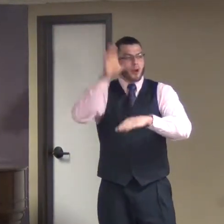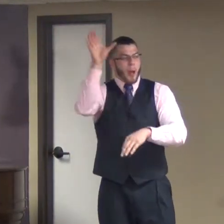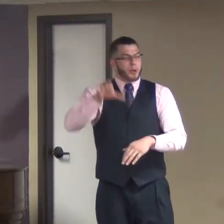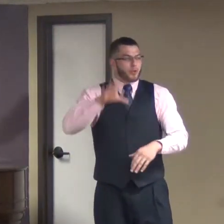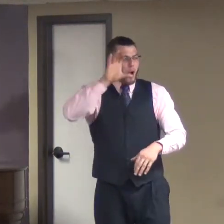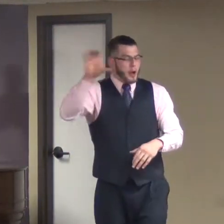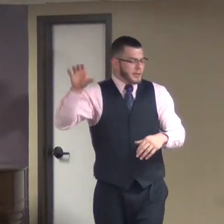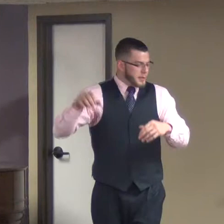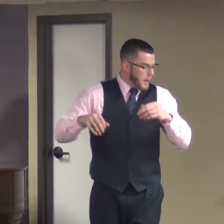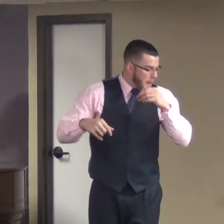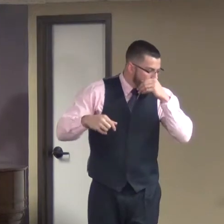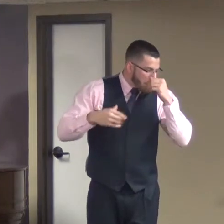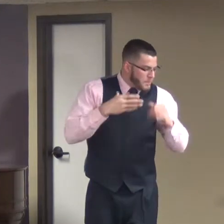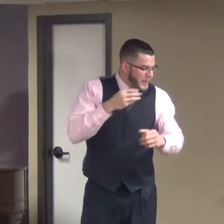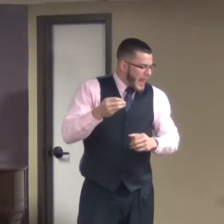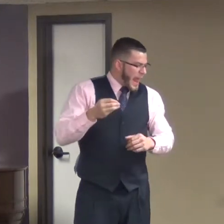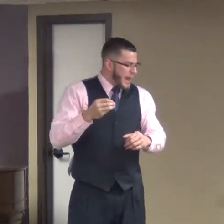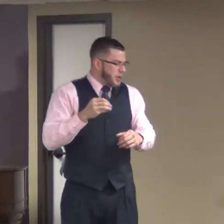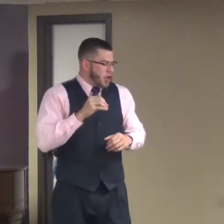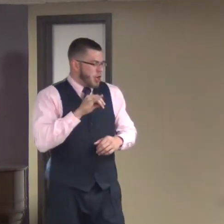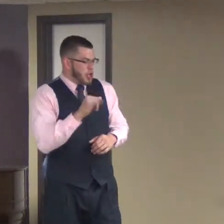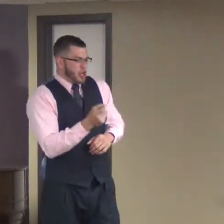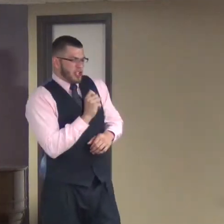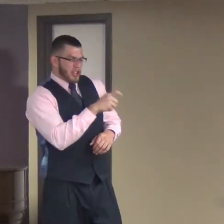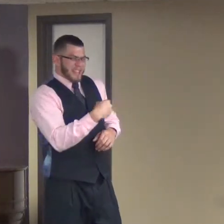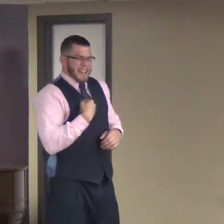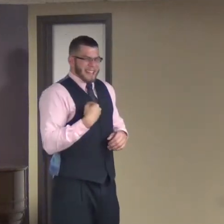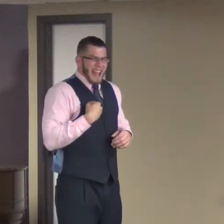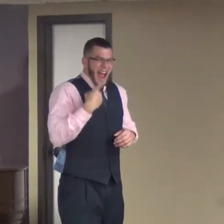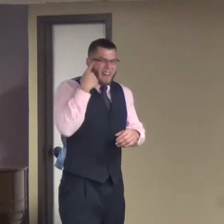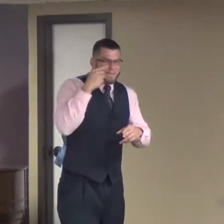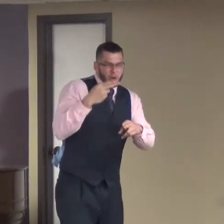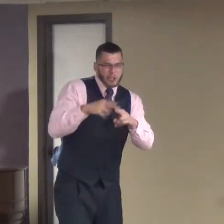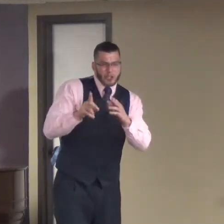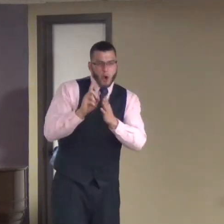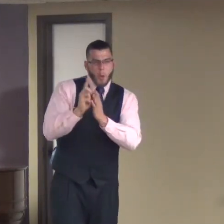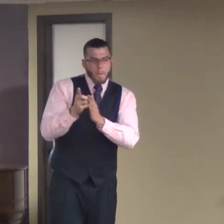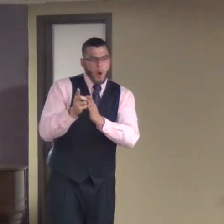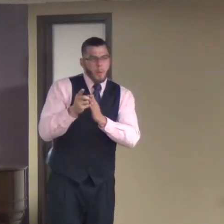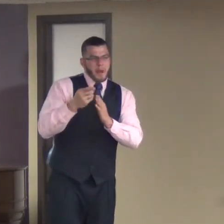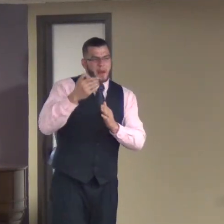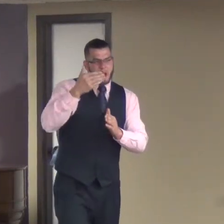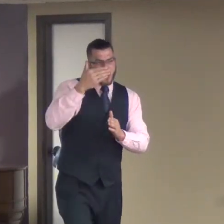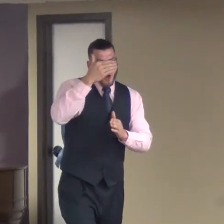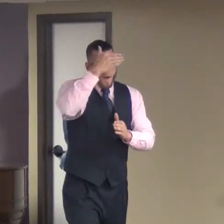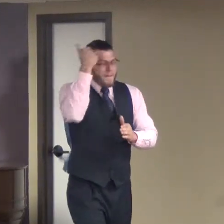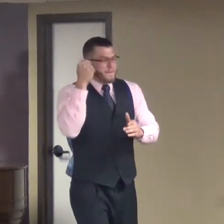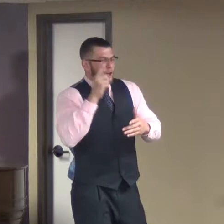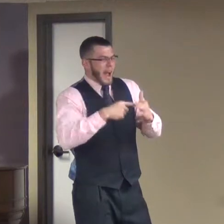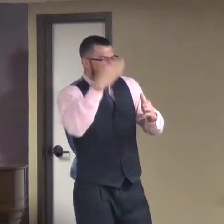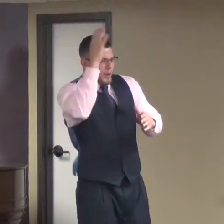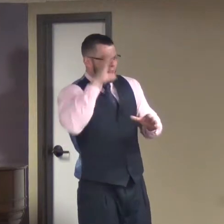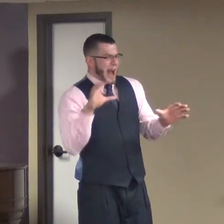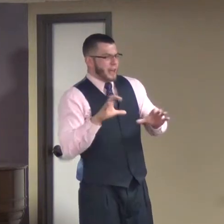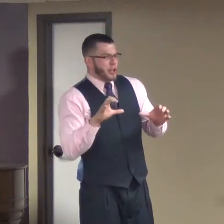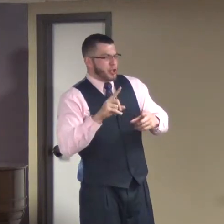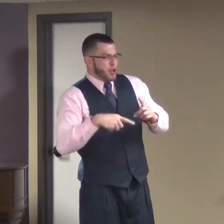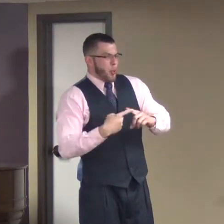on the cross. And just as I, for a short moment, forgot what God can do when